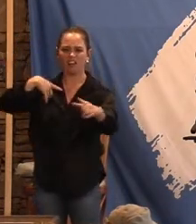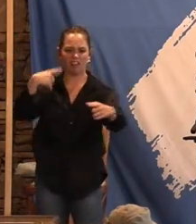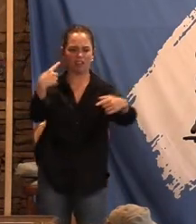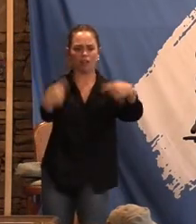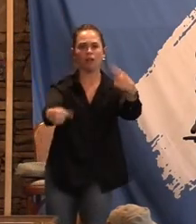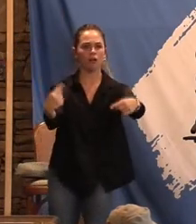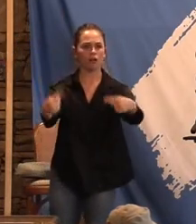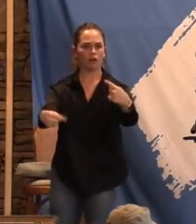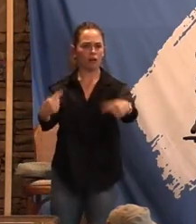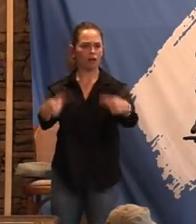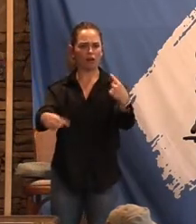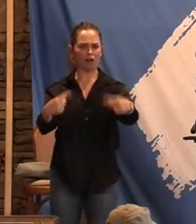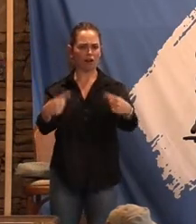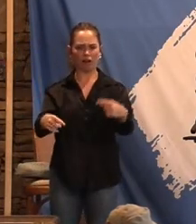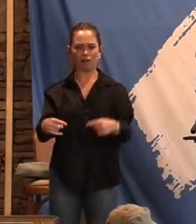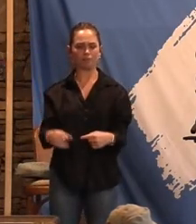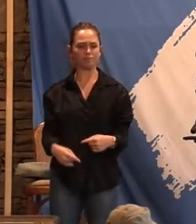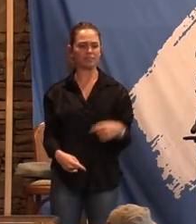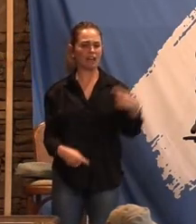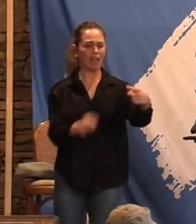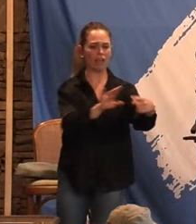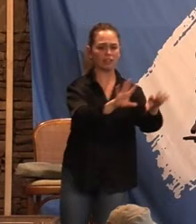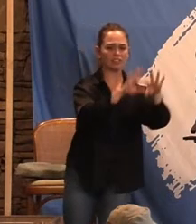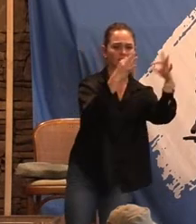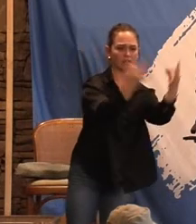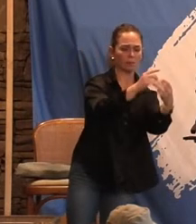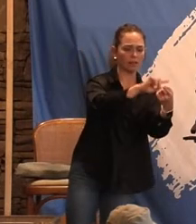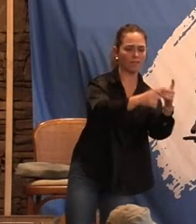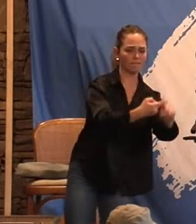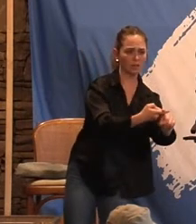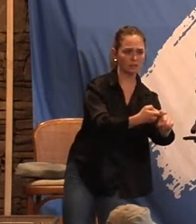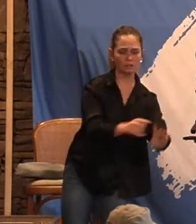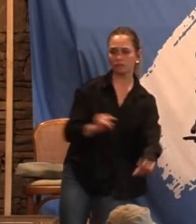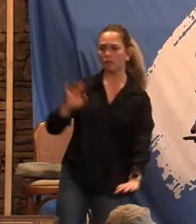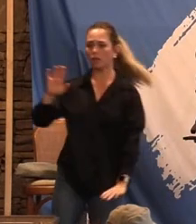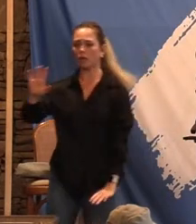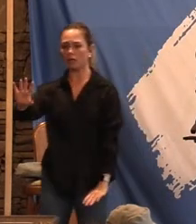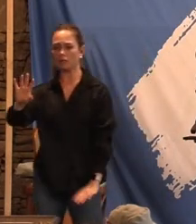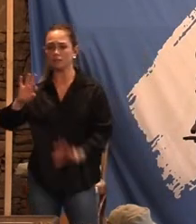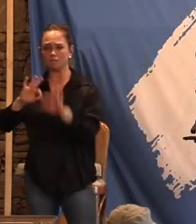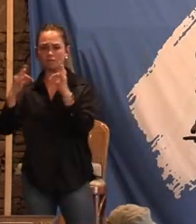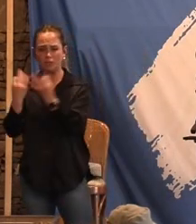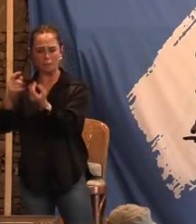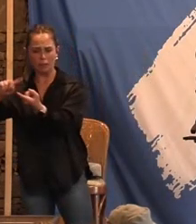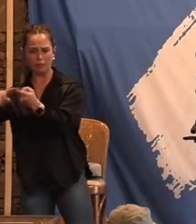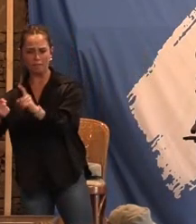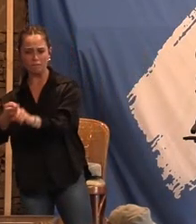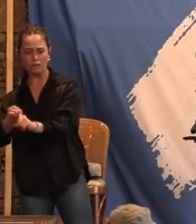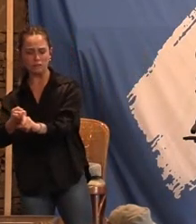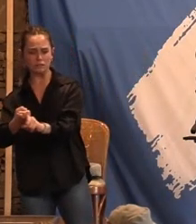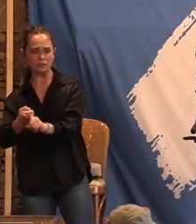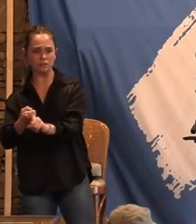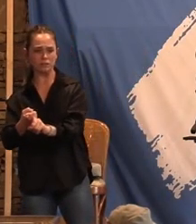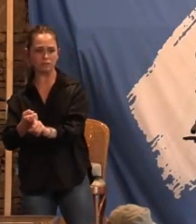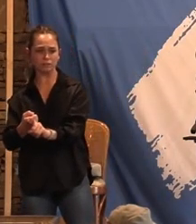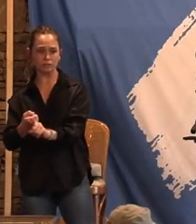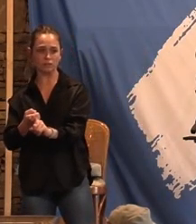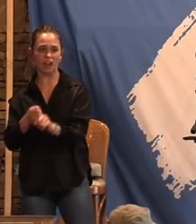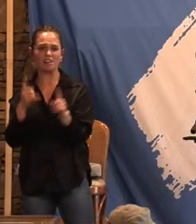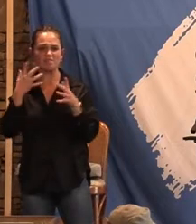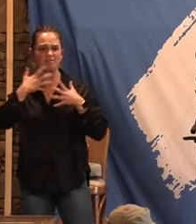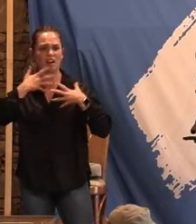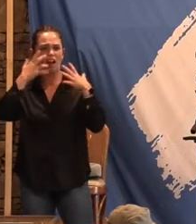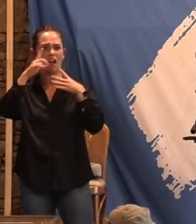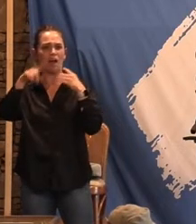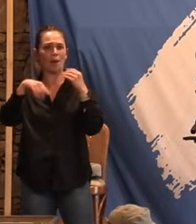other. Angantyr and his family and friends, and Ottar and his family and friends. And they're